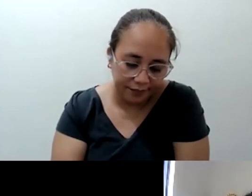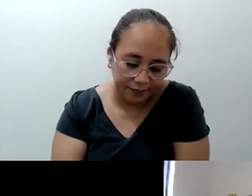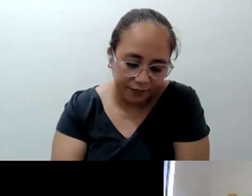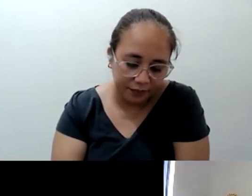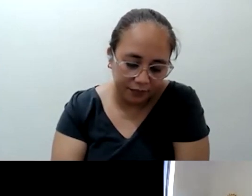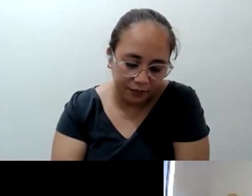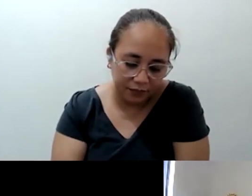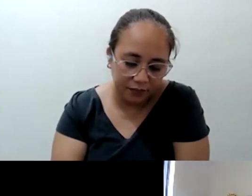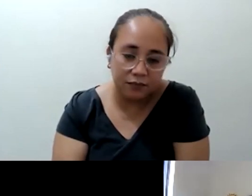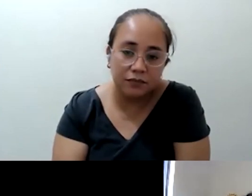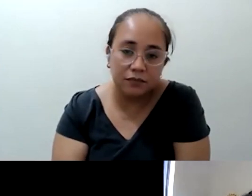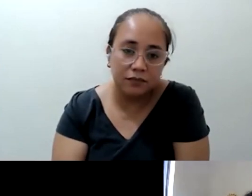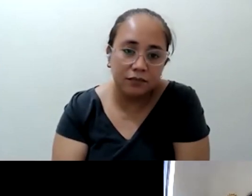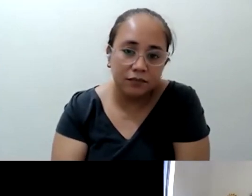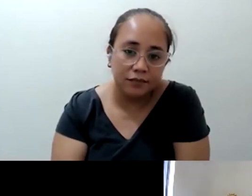okay.